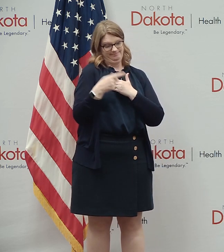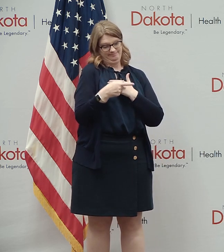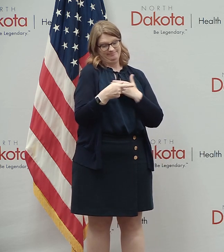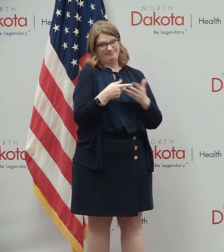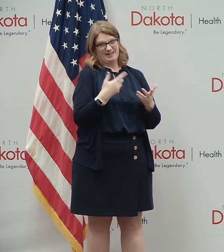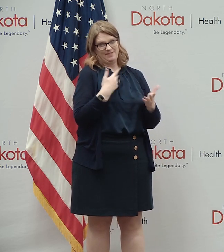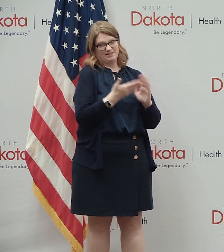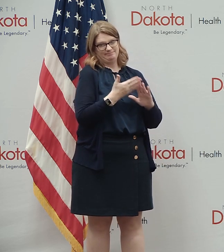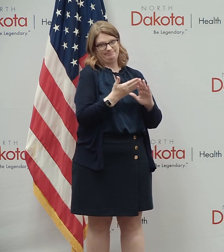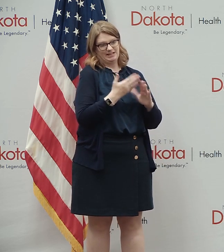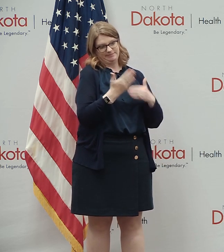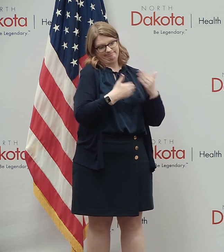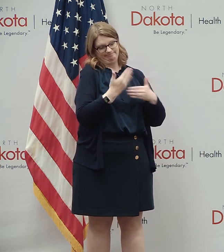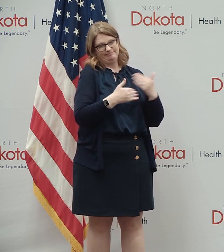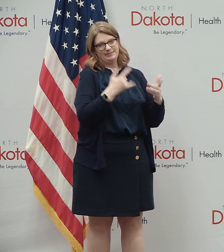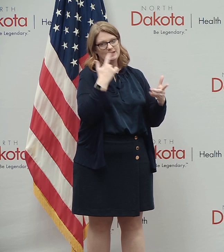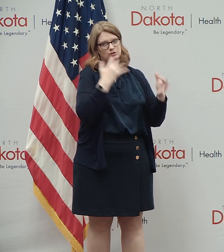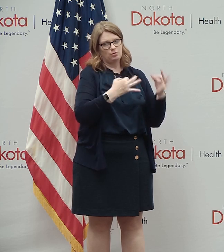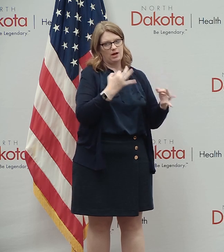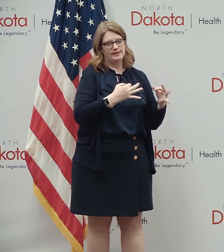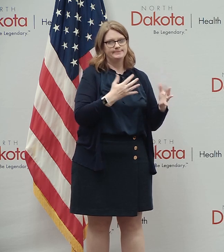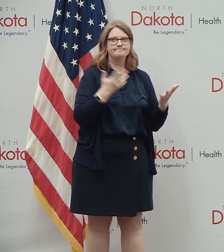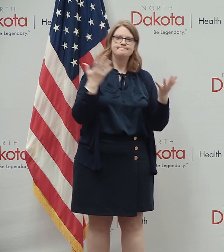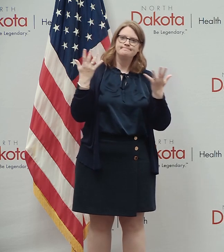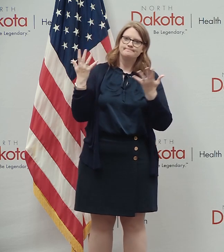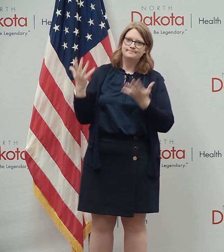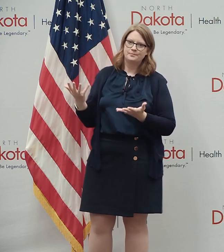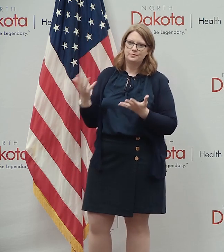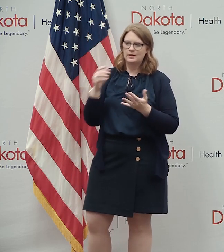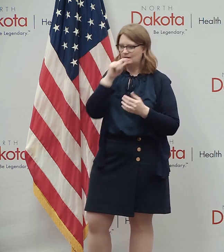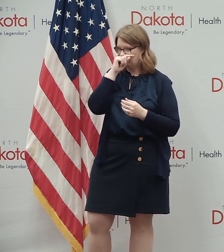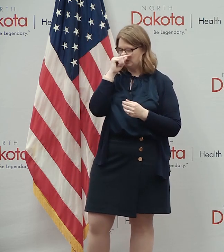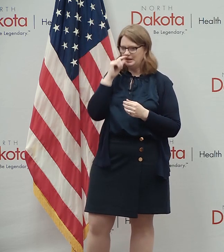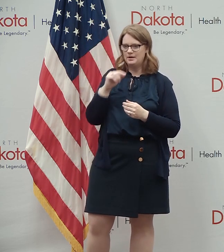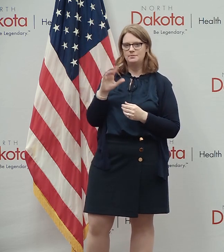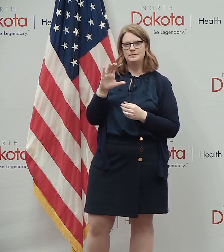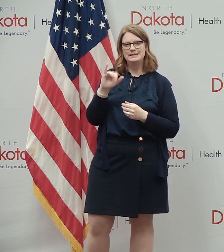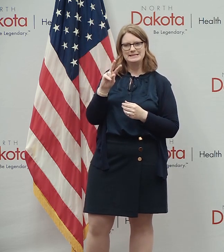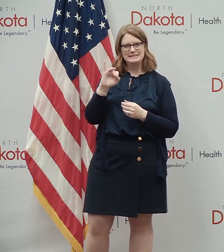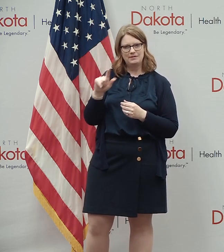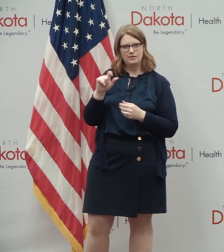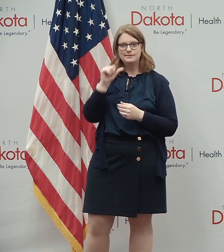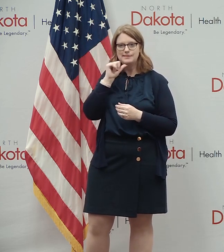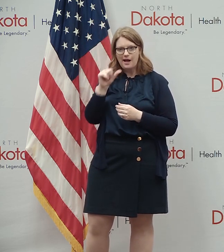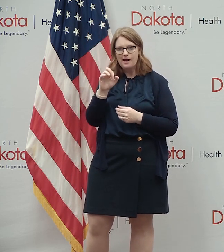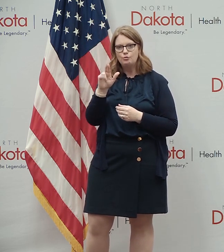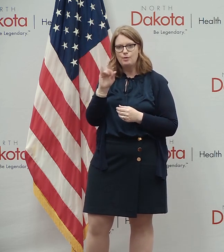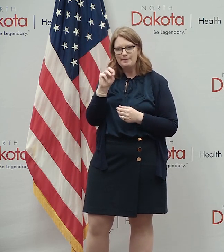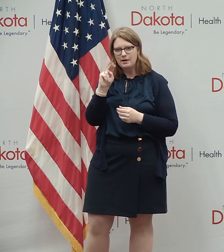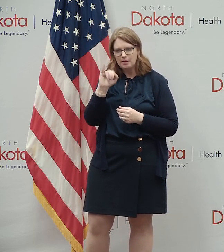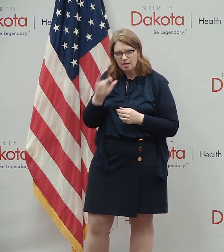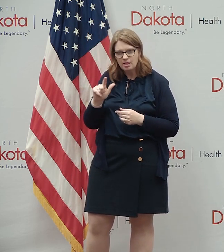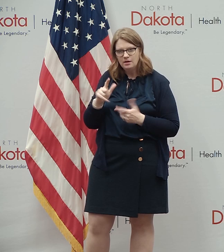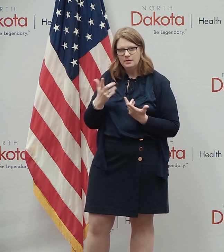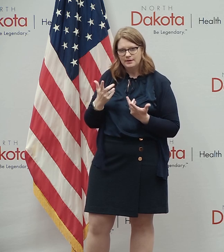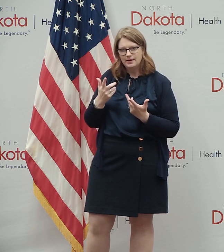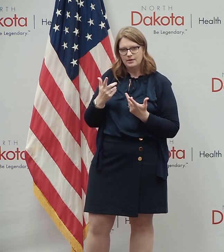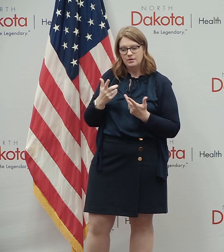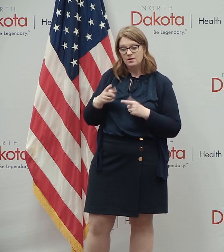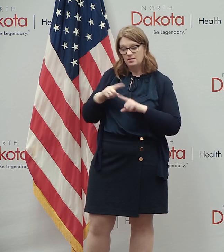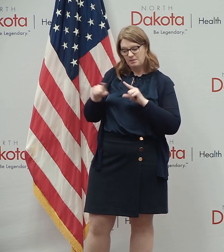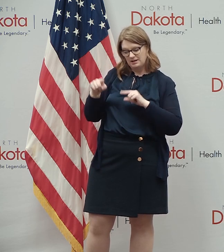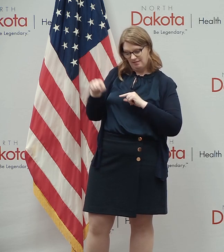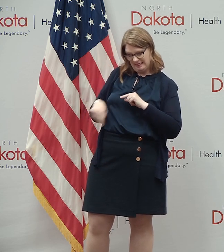trial. But on the other side of the coin, the civil litigants, we also need to provide a forum for